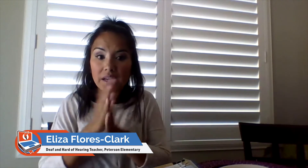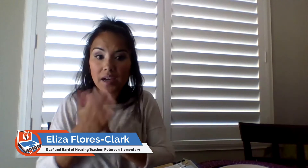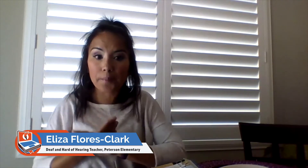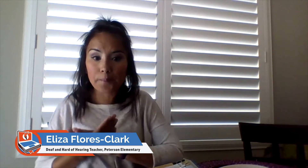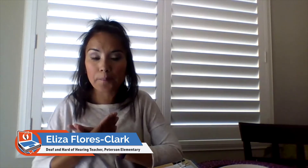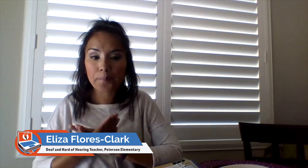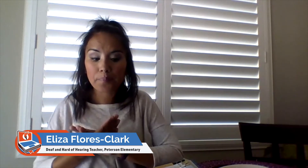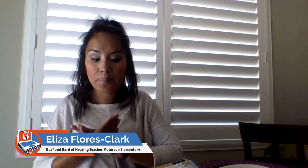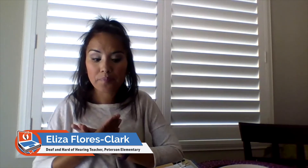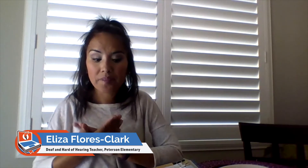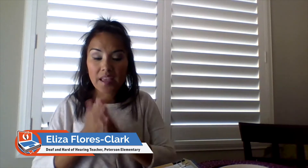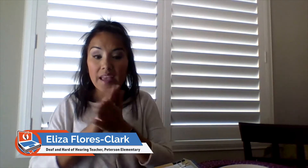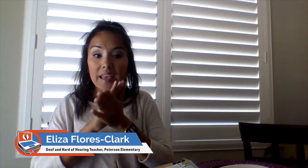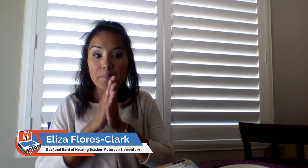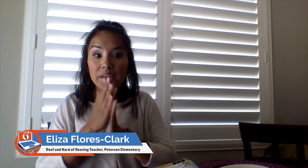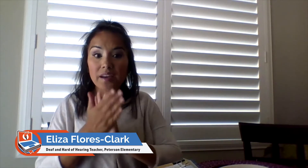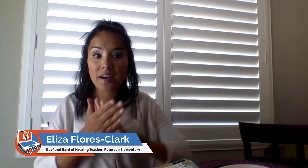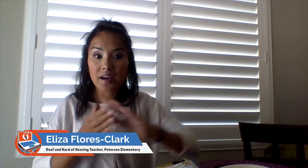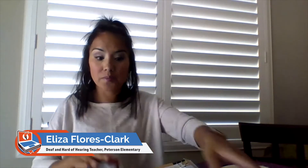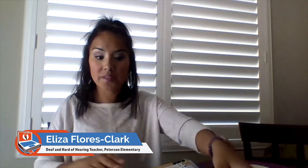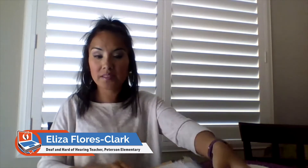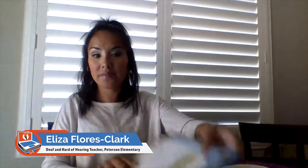become? It becomes